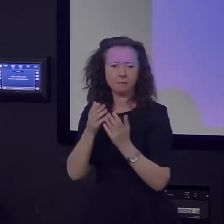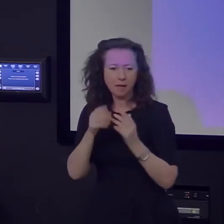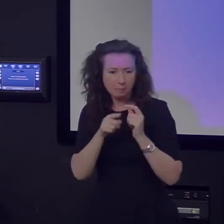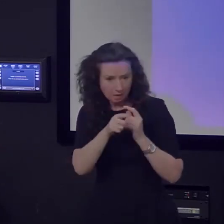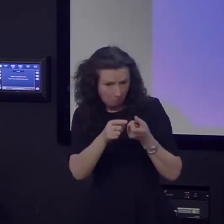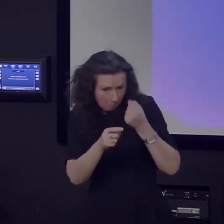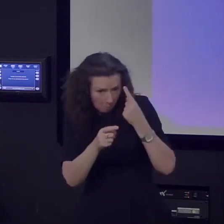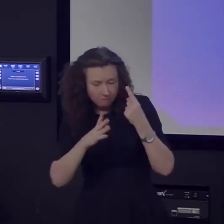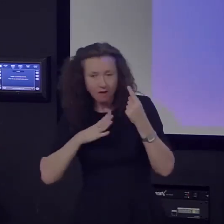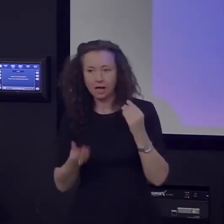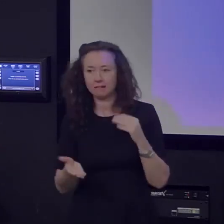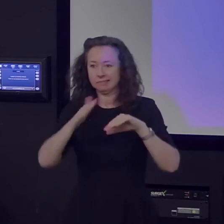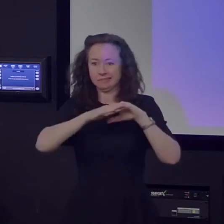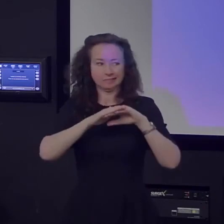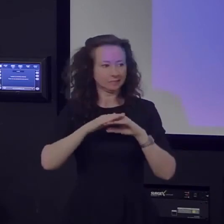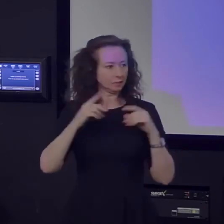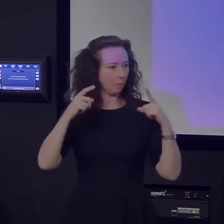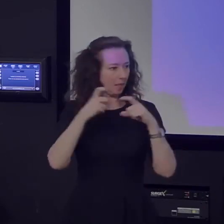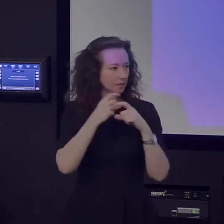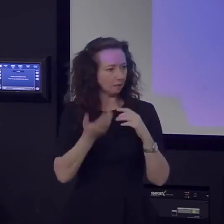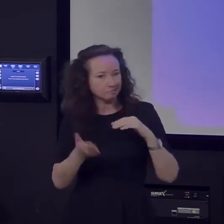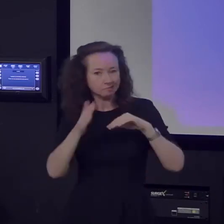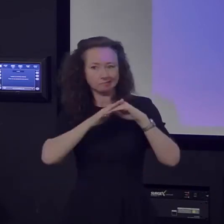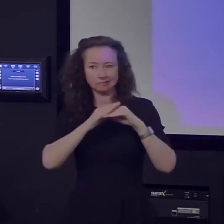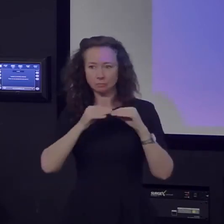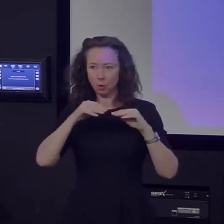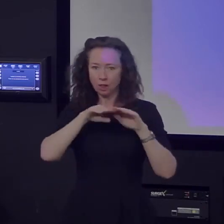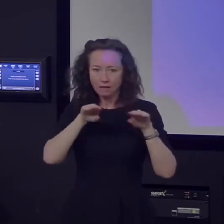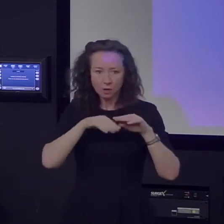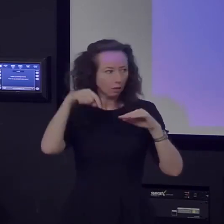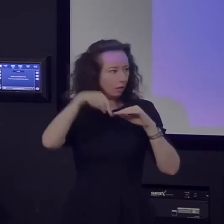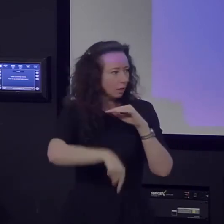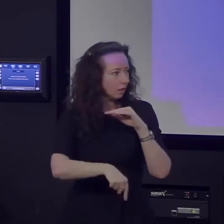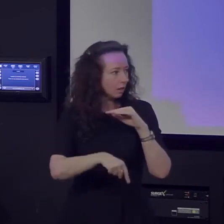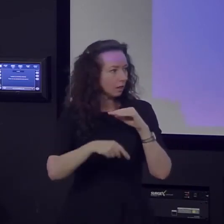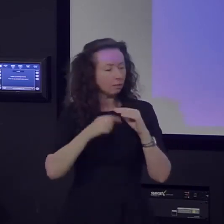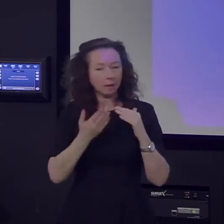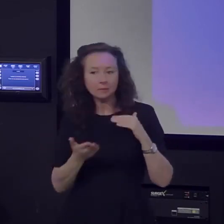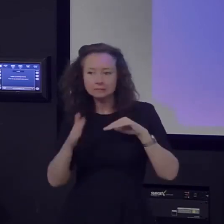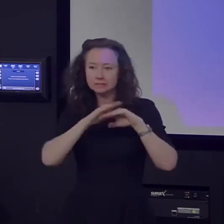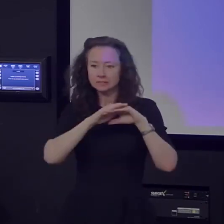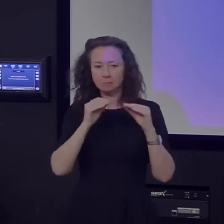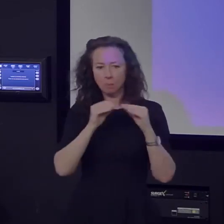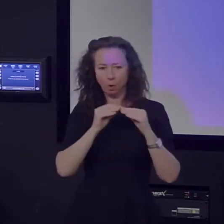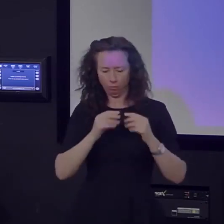more factors, more levels. We might have some counterintuitive